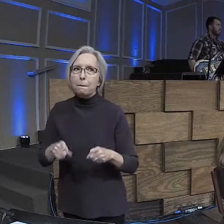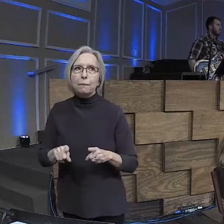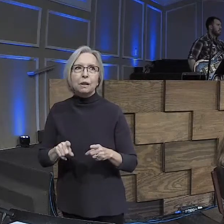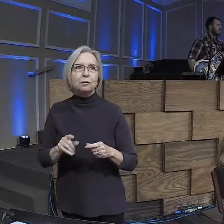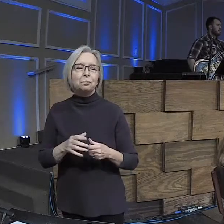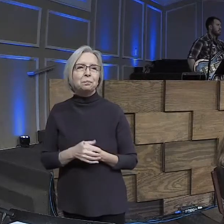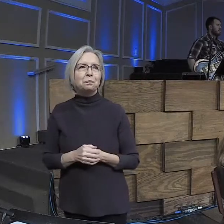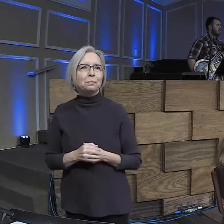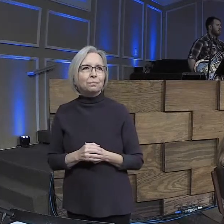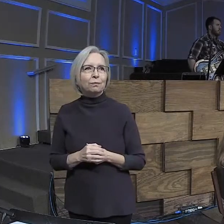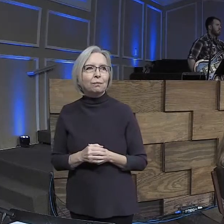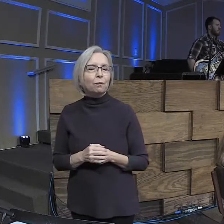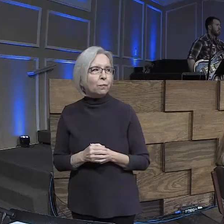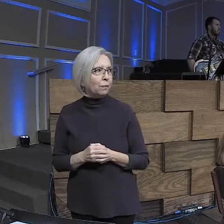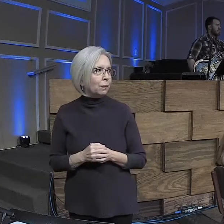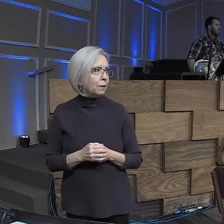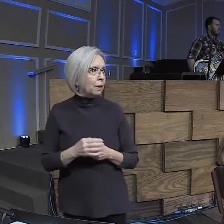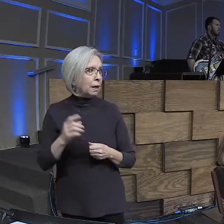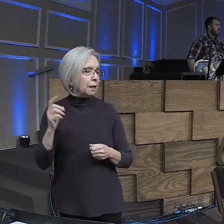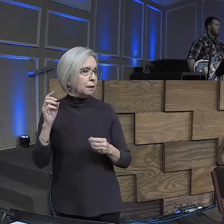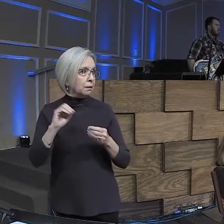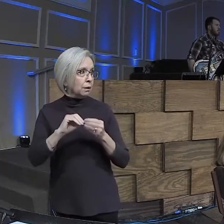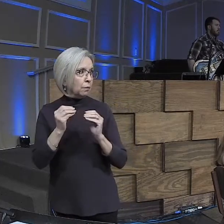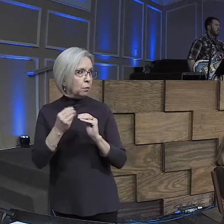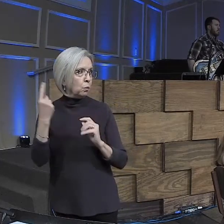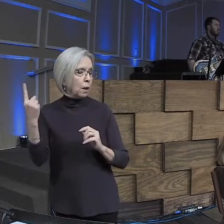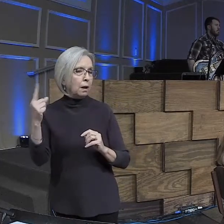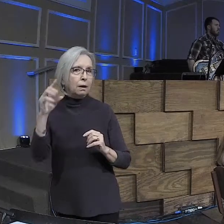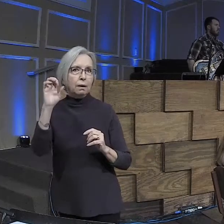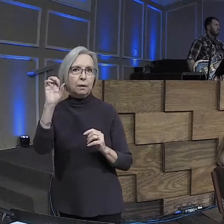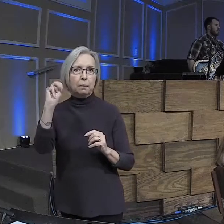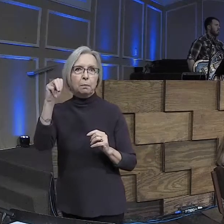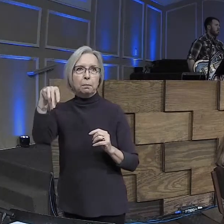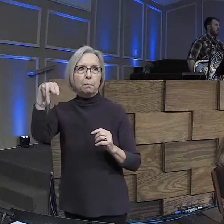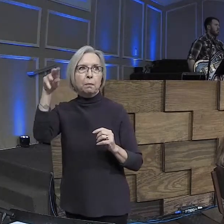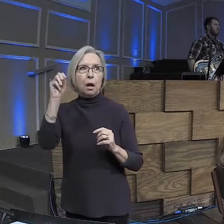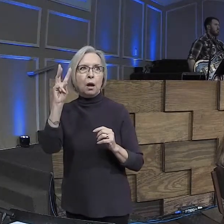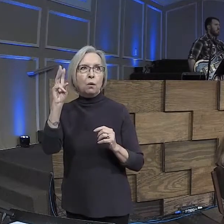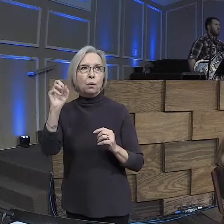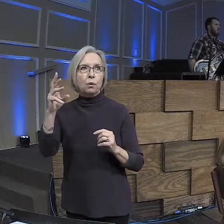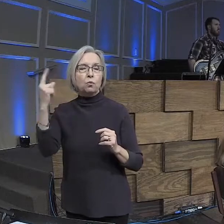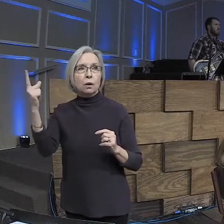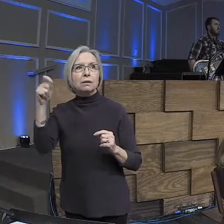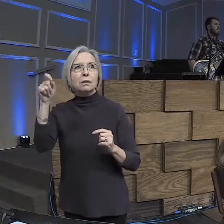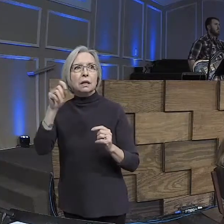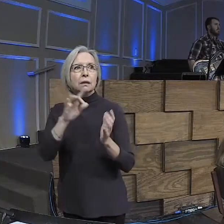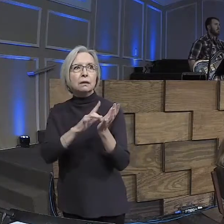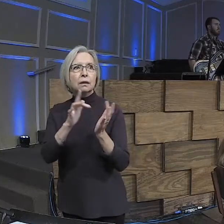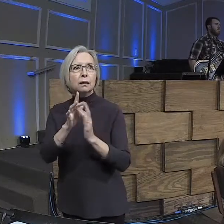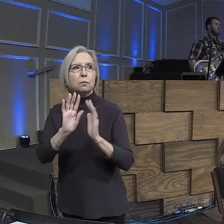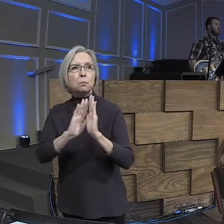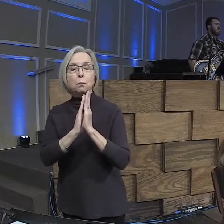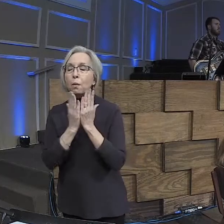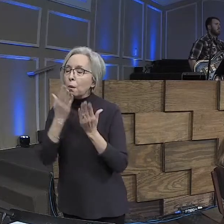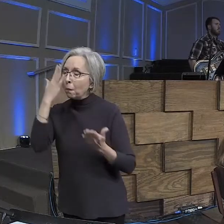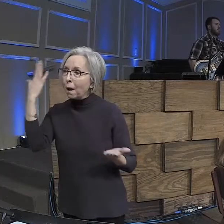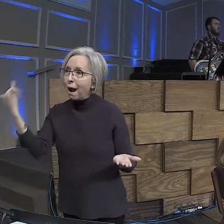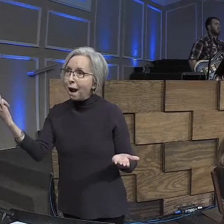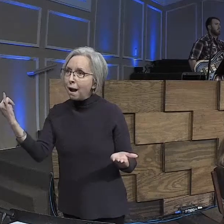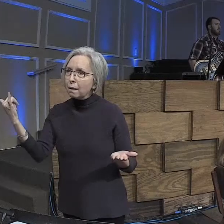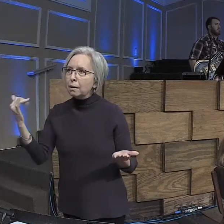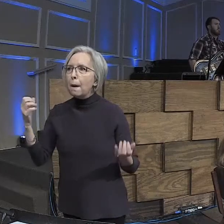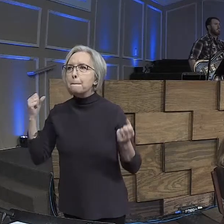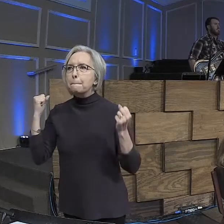it in. Here we go. Number one, Empower One needed Bibles. You know why they needed Bibles? Because so